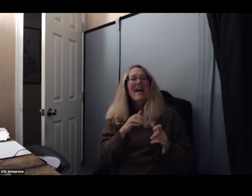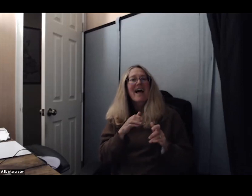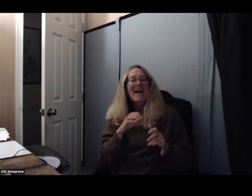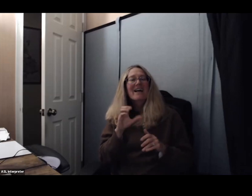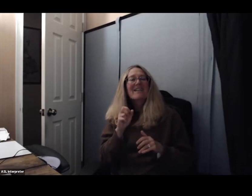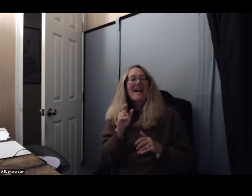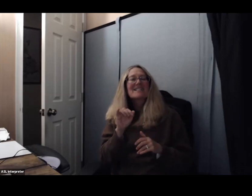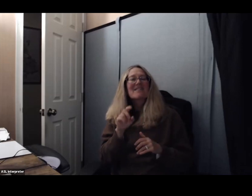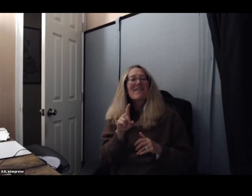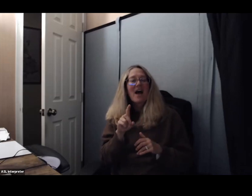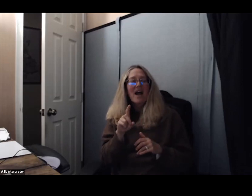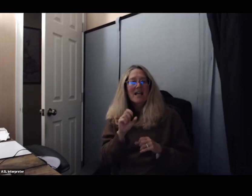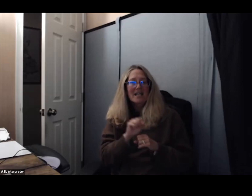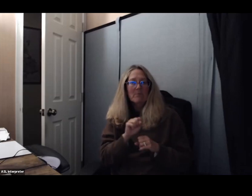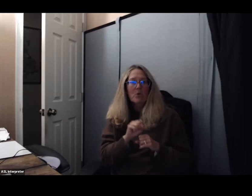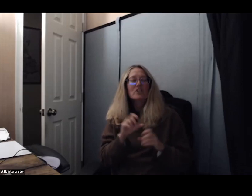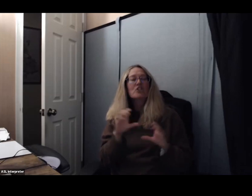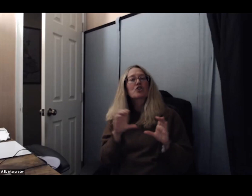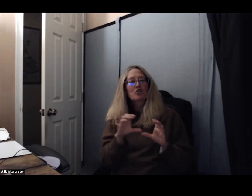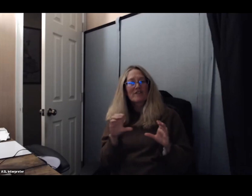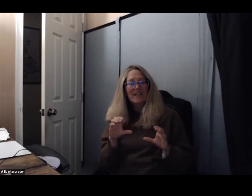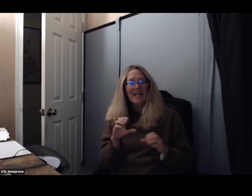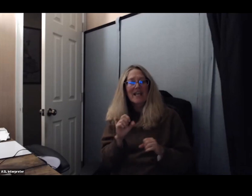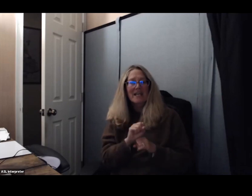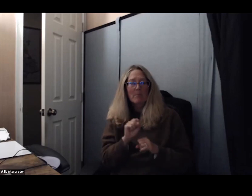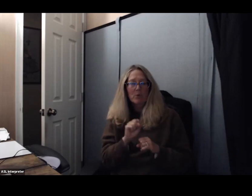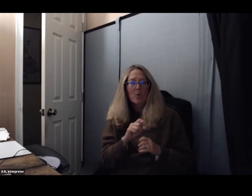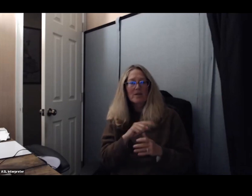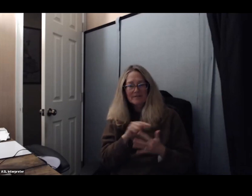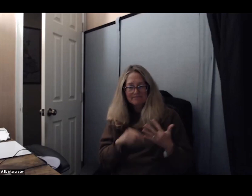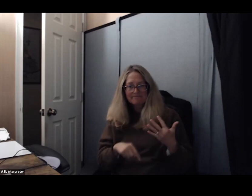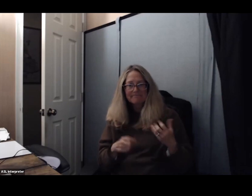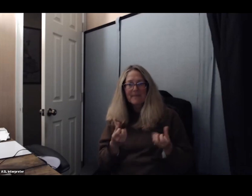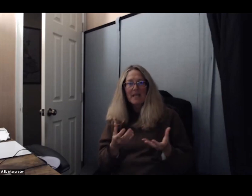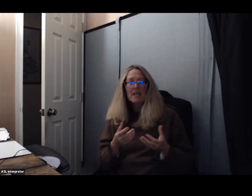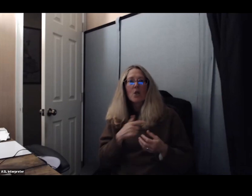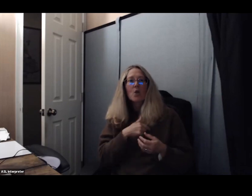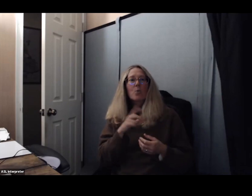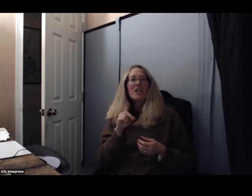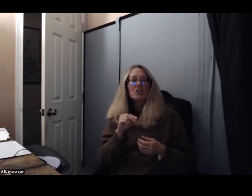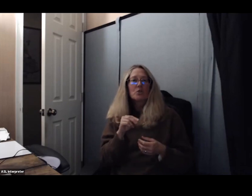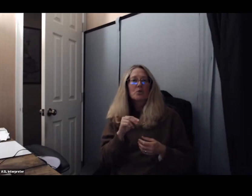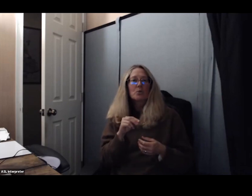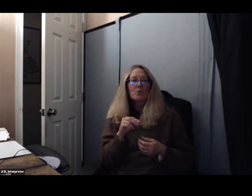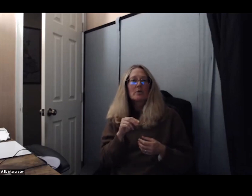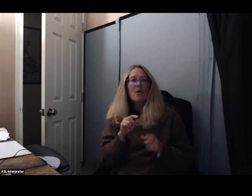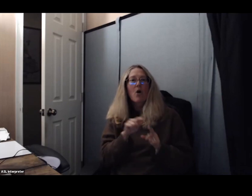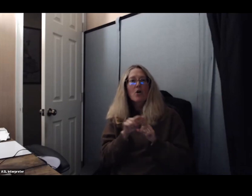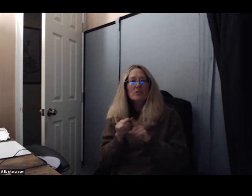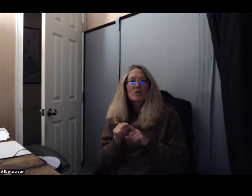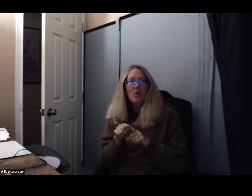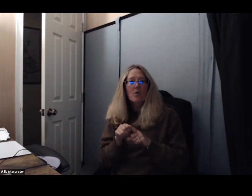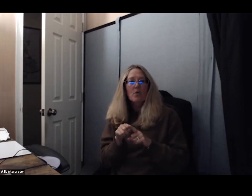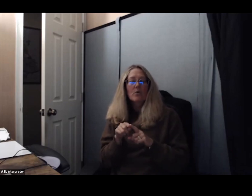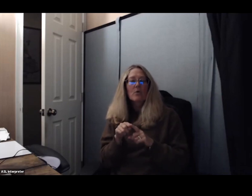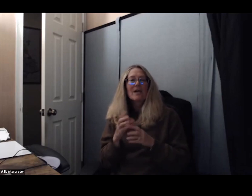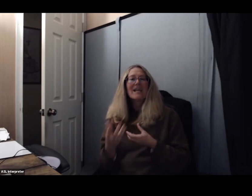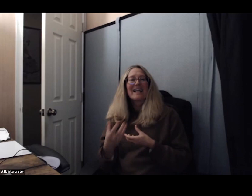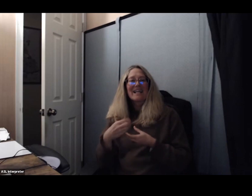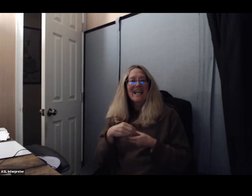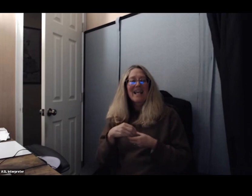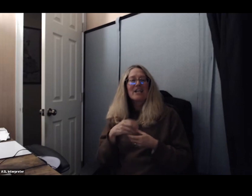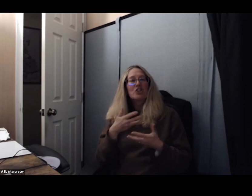management employees, our certificated management employees. And so we do also engage